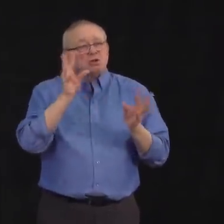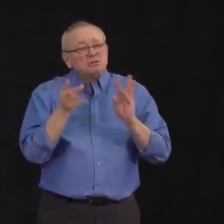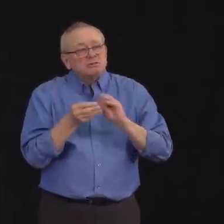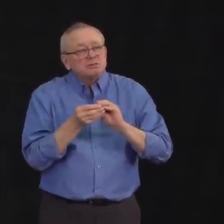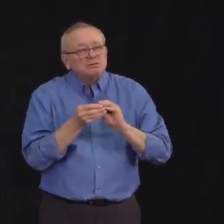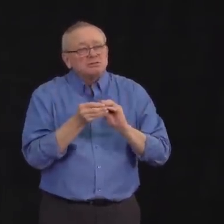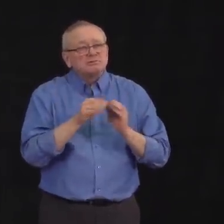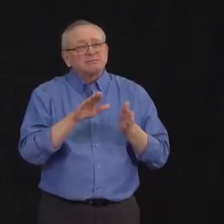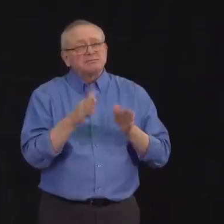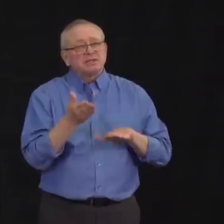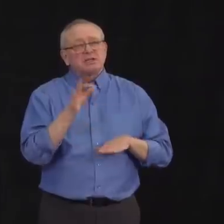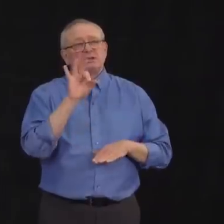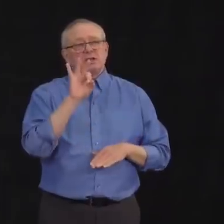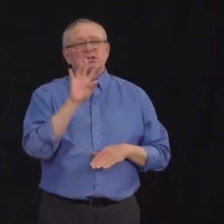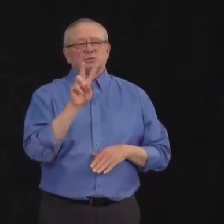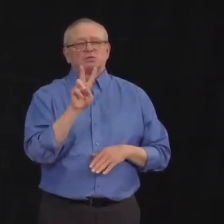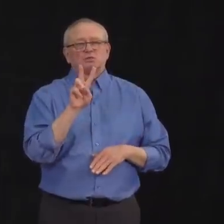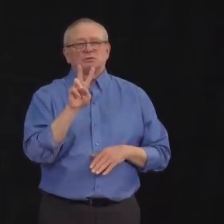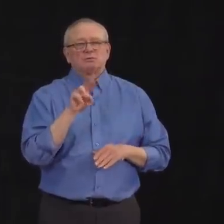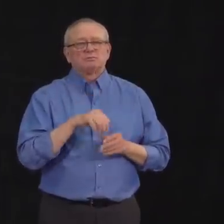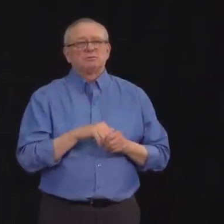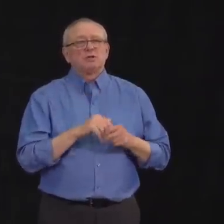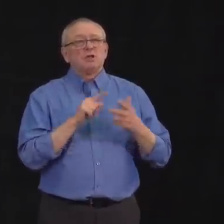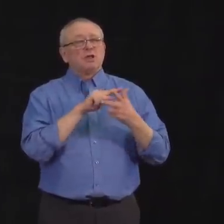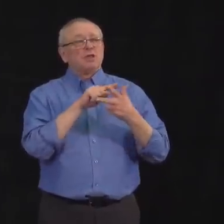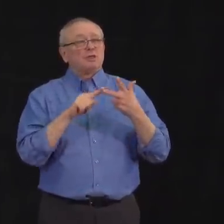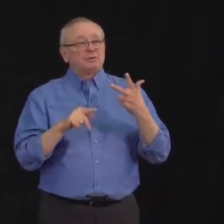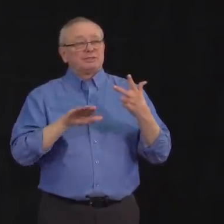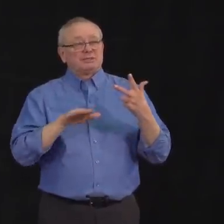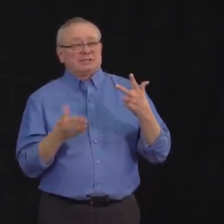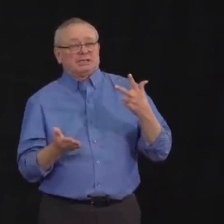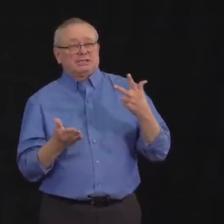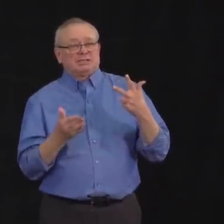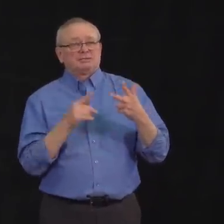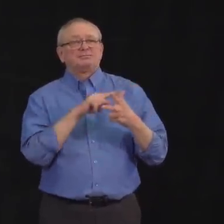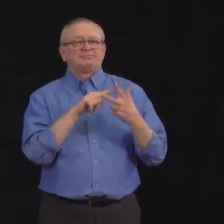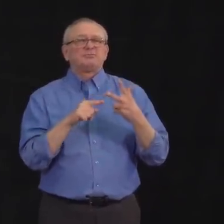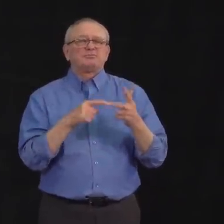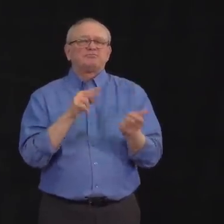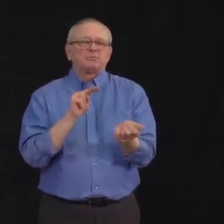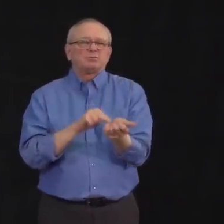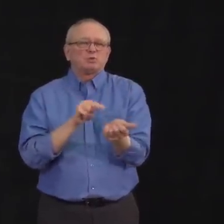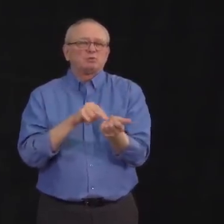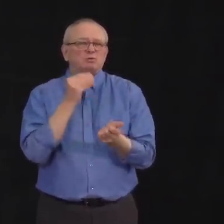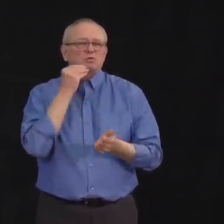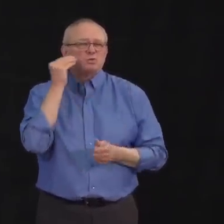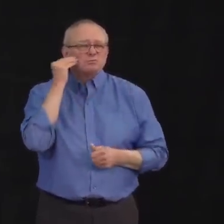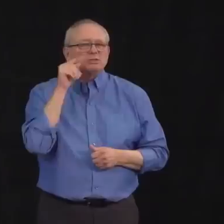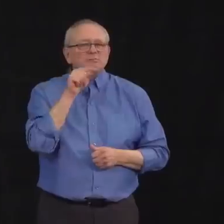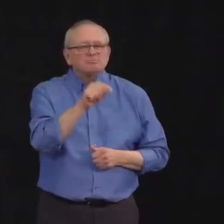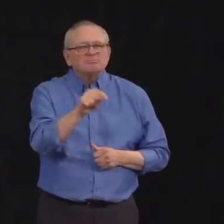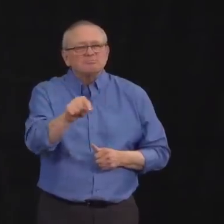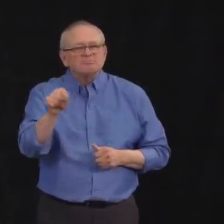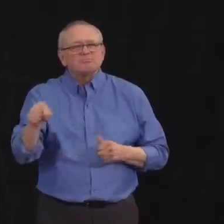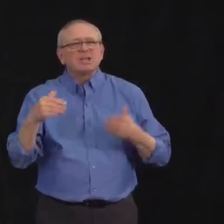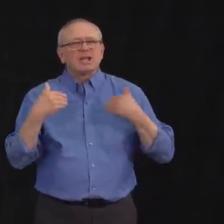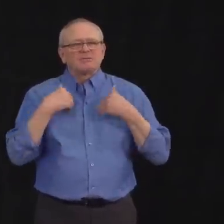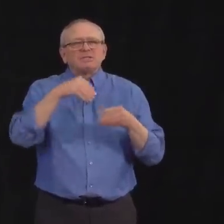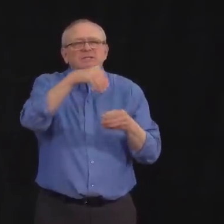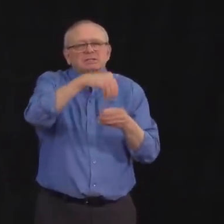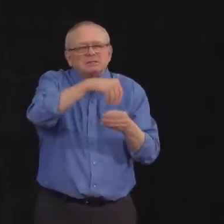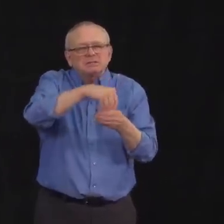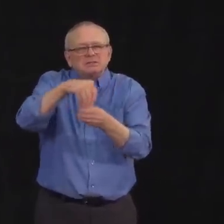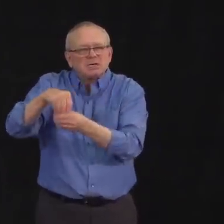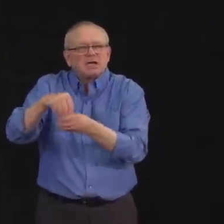92. All 3 deaths were in continuing care facilities experiencing outbreaks, which is a reminder of why we need to continue to